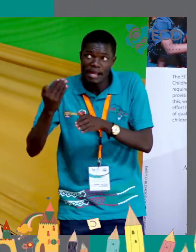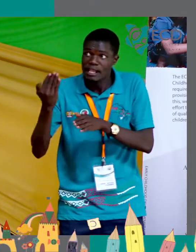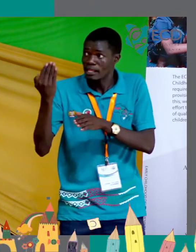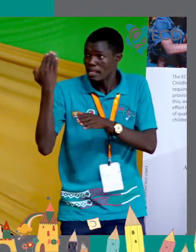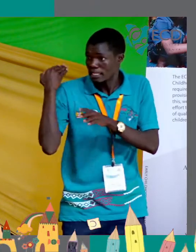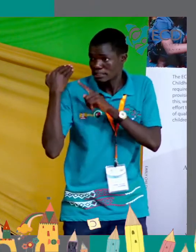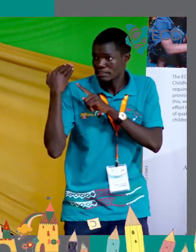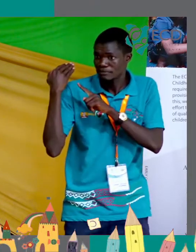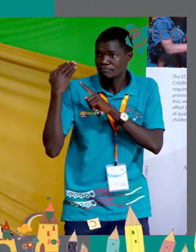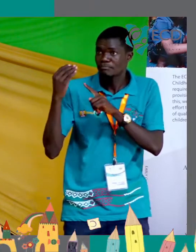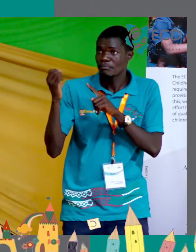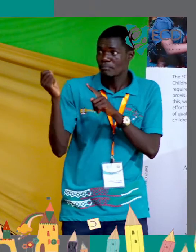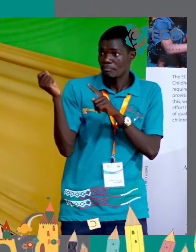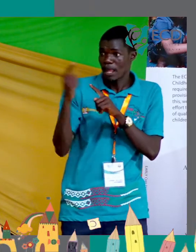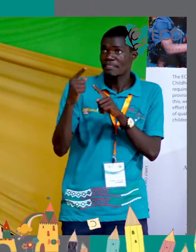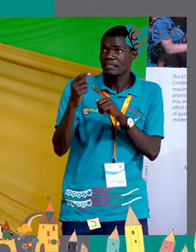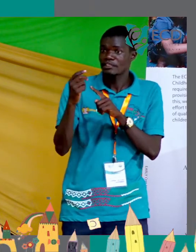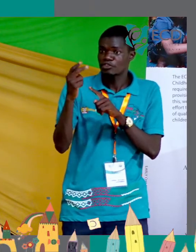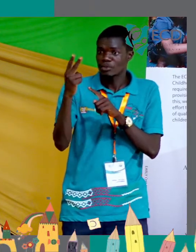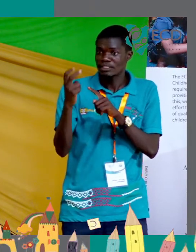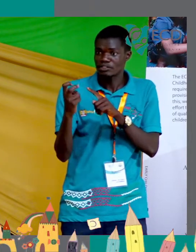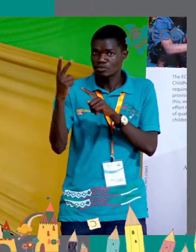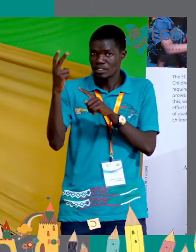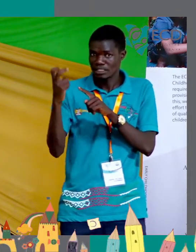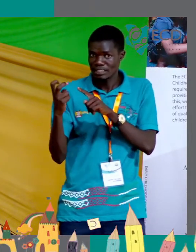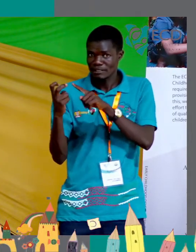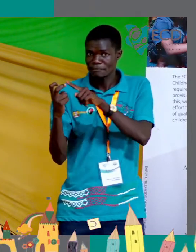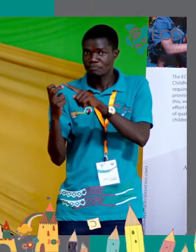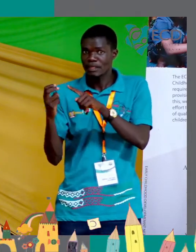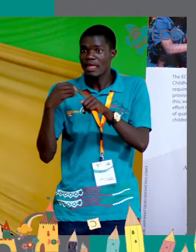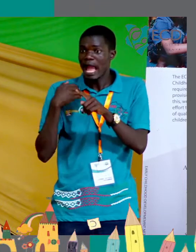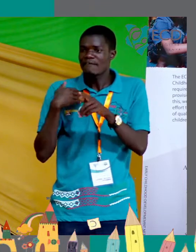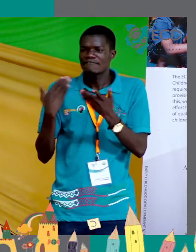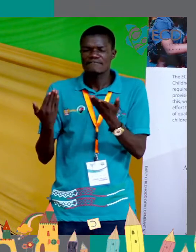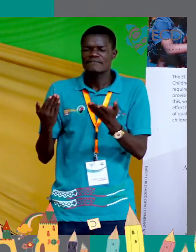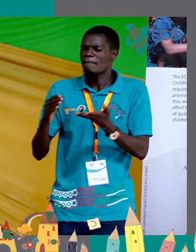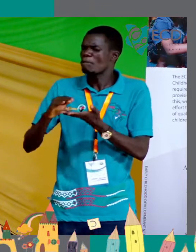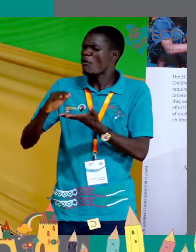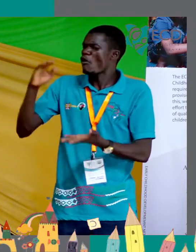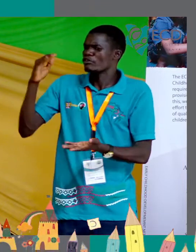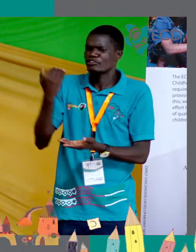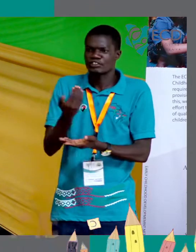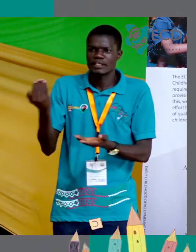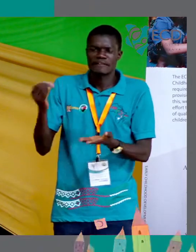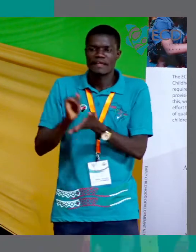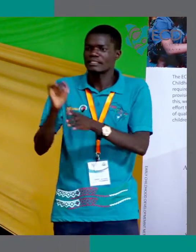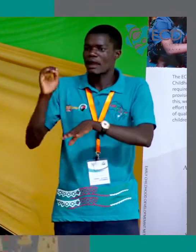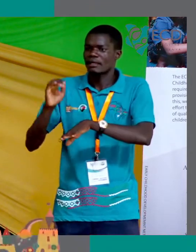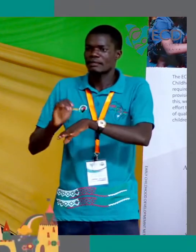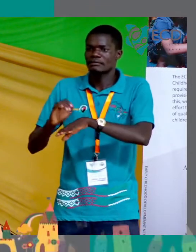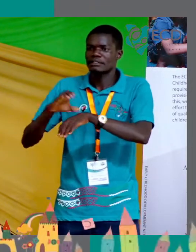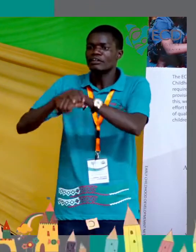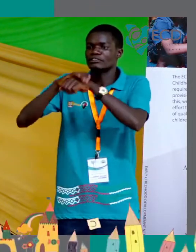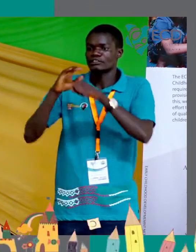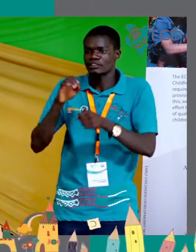last months of 2020, there was an industrial action that affected service delivery.